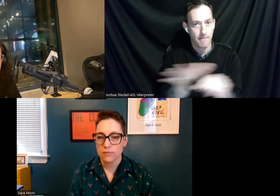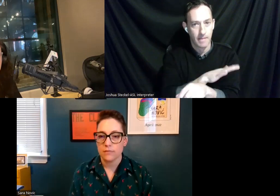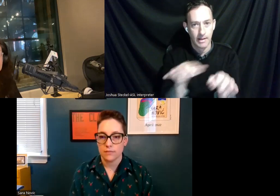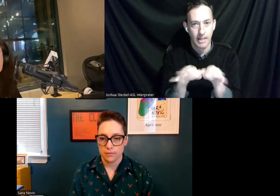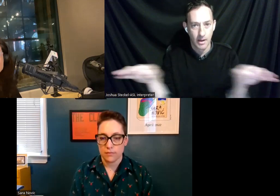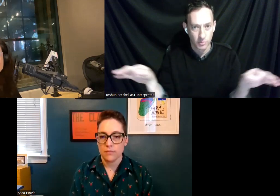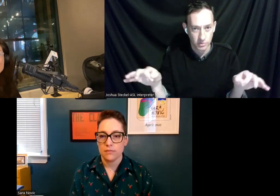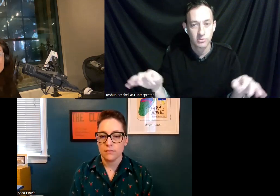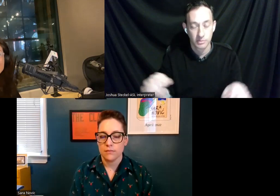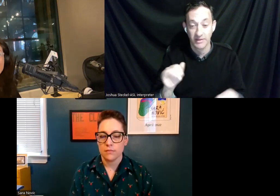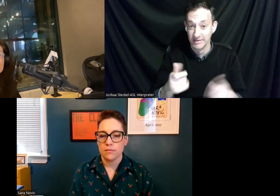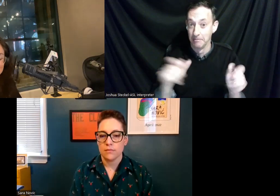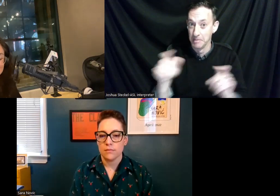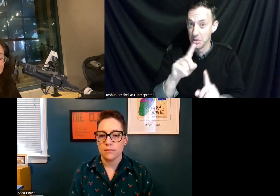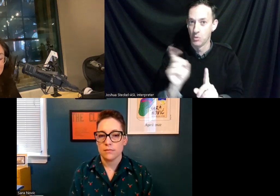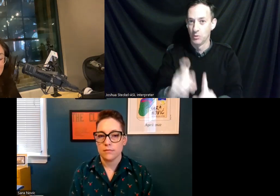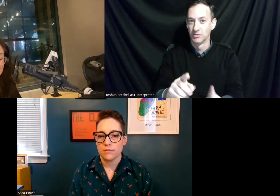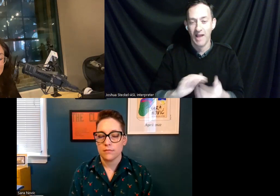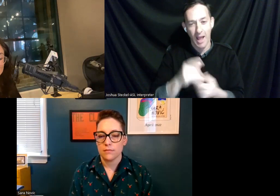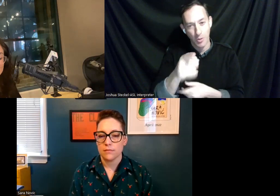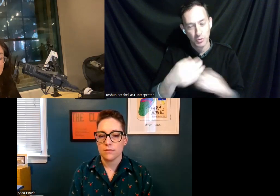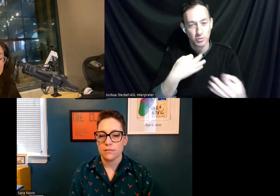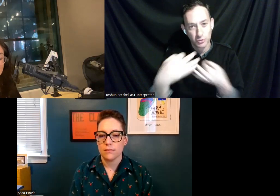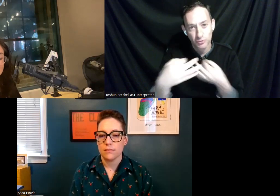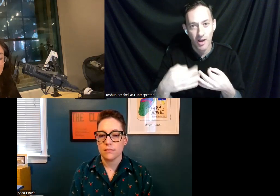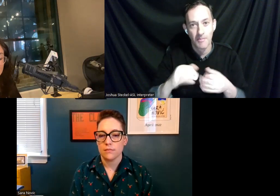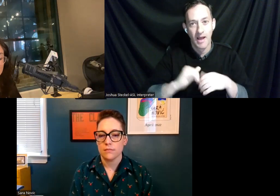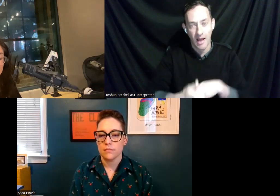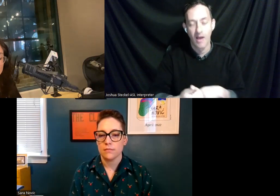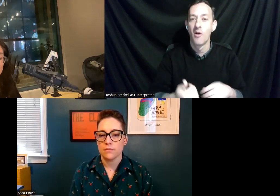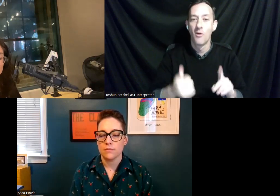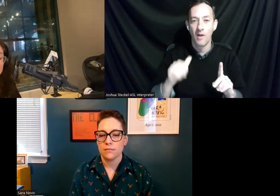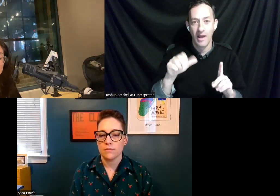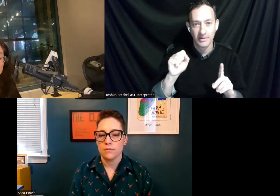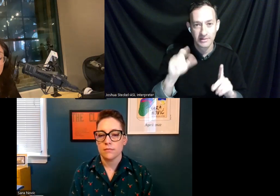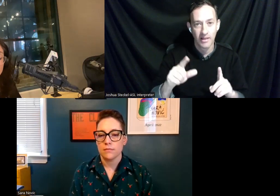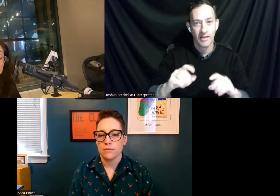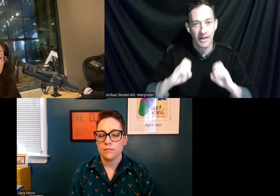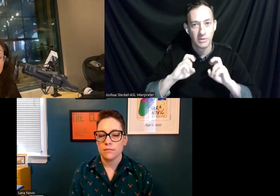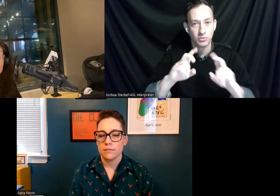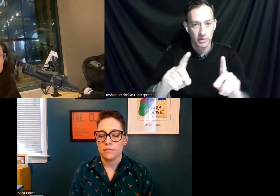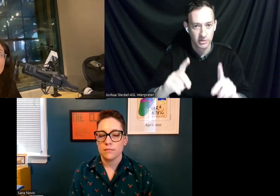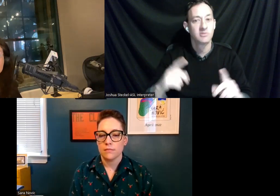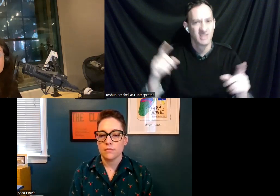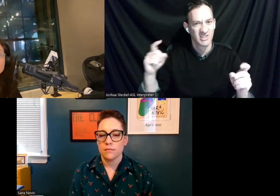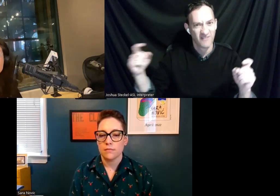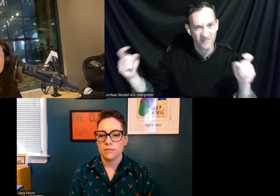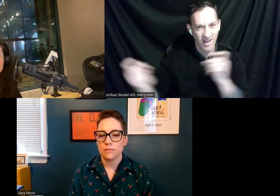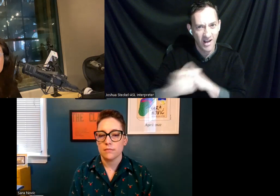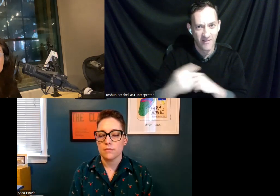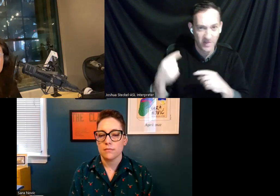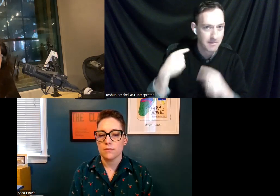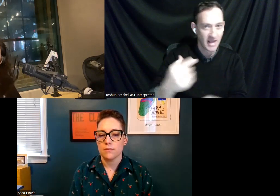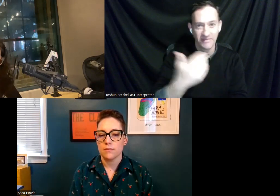This is a big question, but how would you describe how the state of ASL education has evolved in the past 50 or